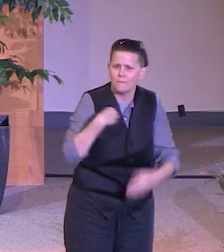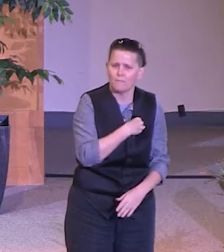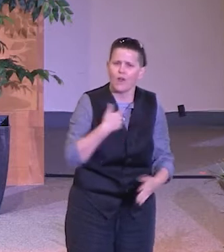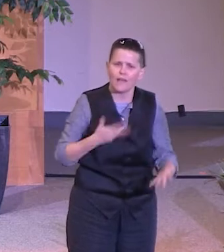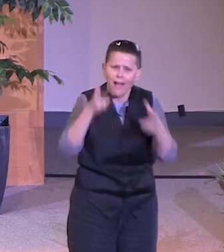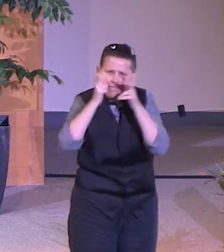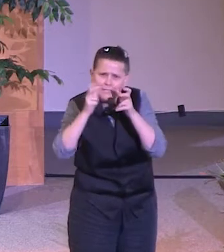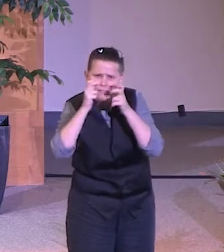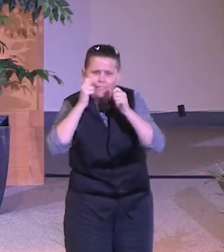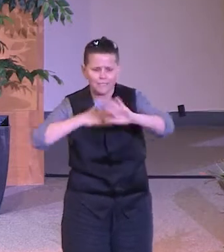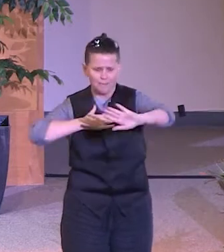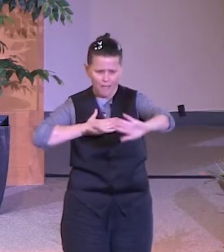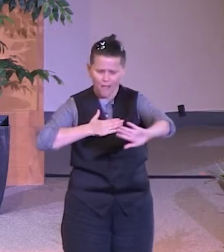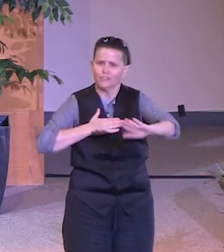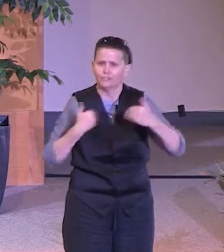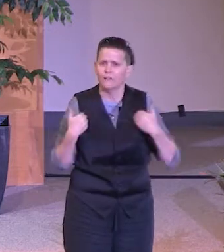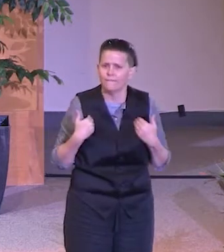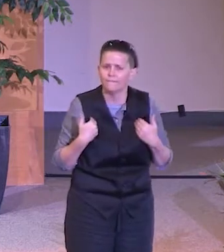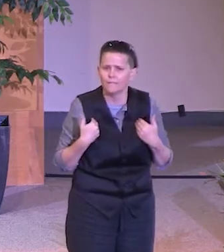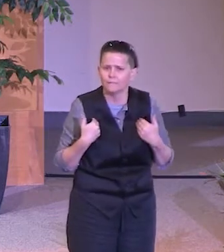give, without thought of